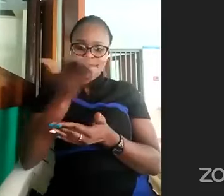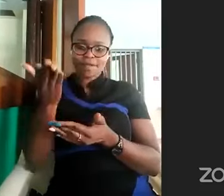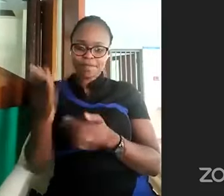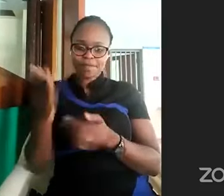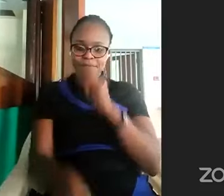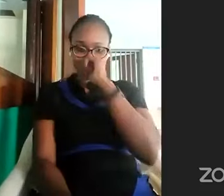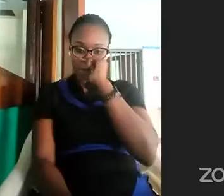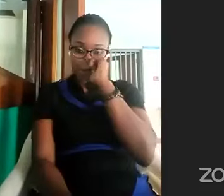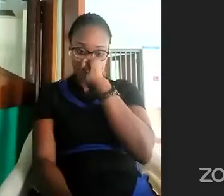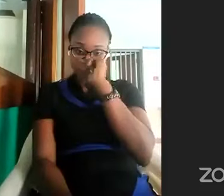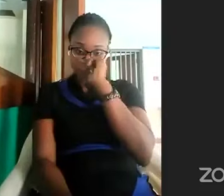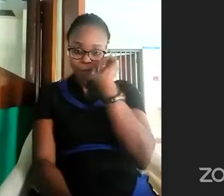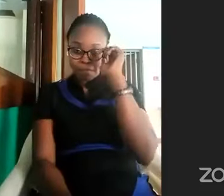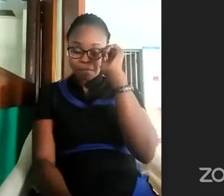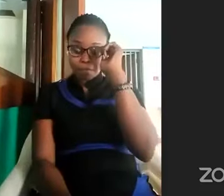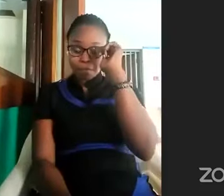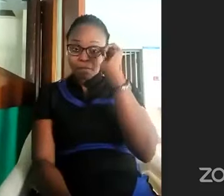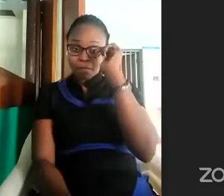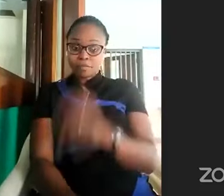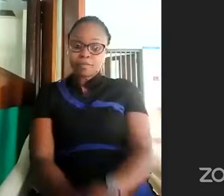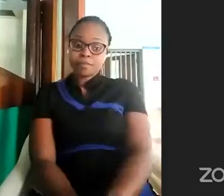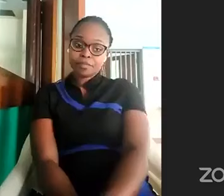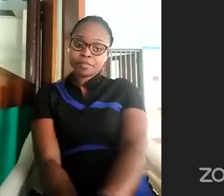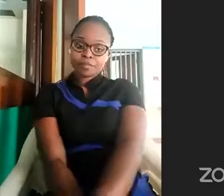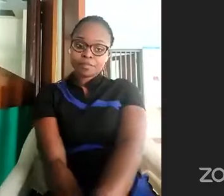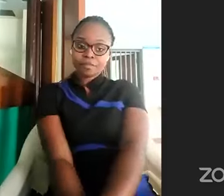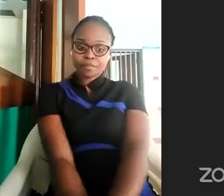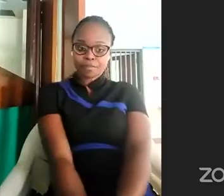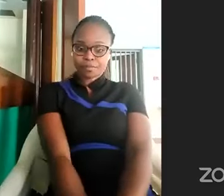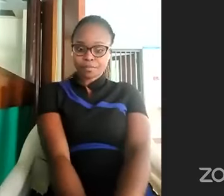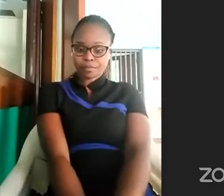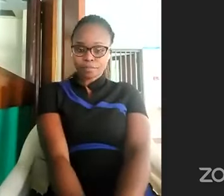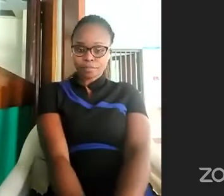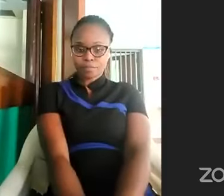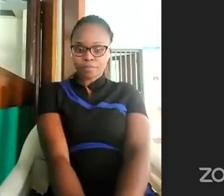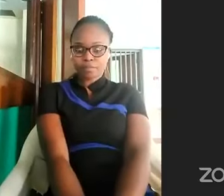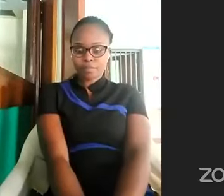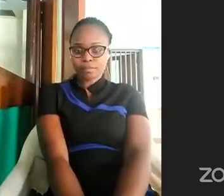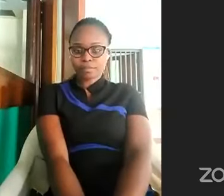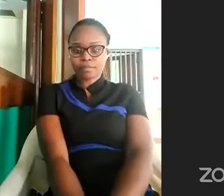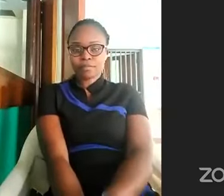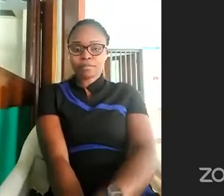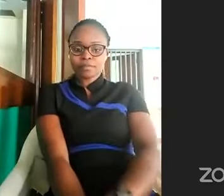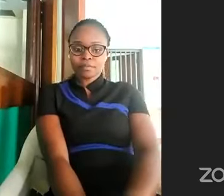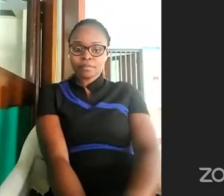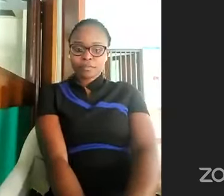question relevant, and then also you'll get answers in regards to that. Moving to another